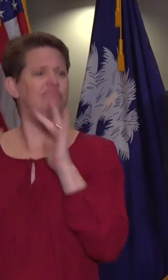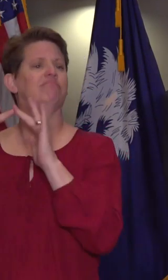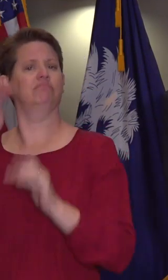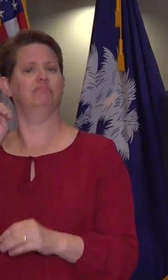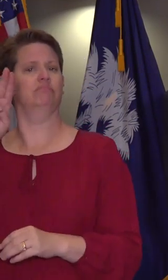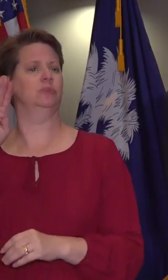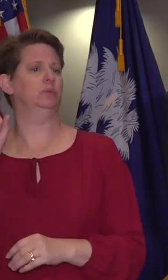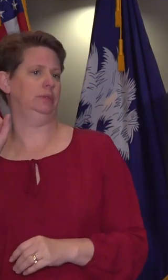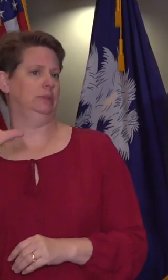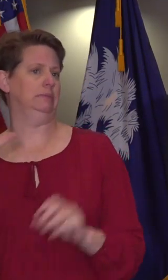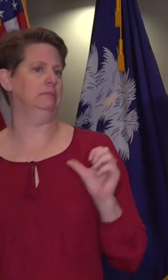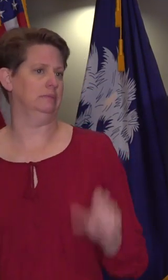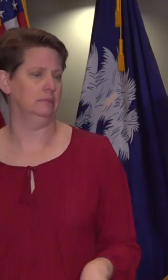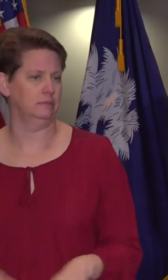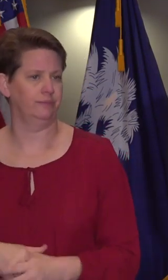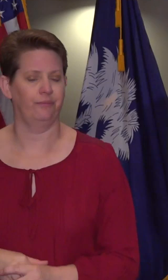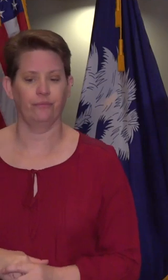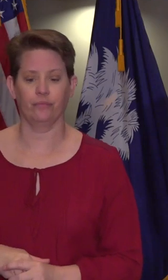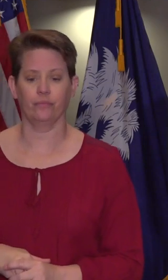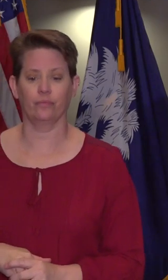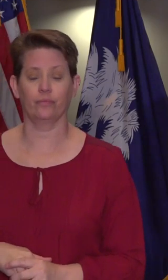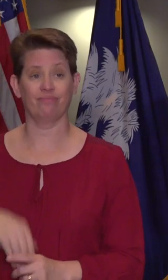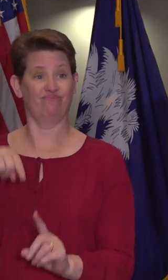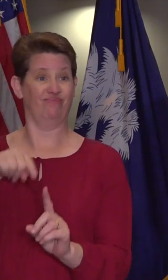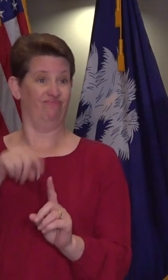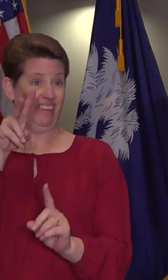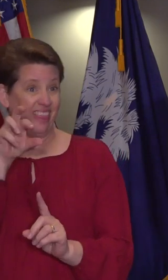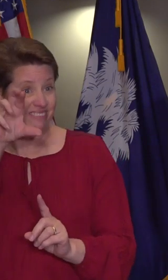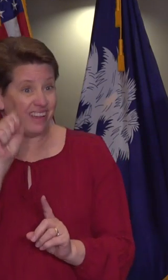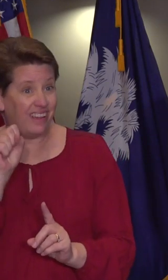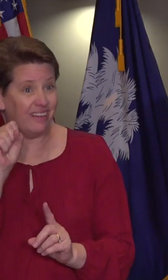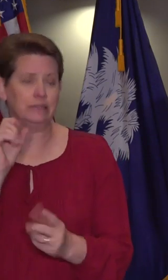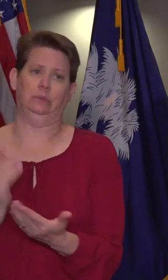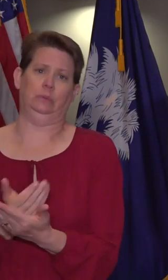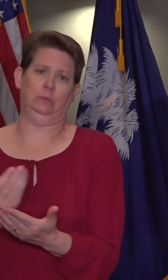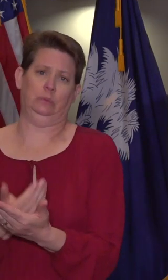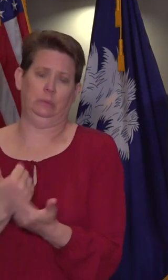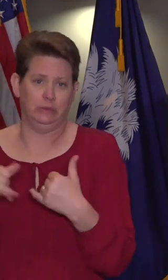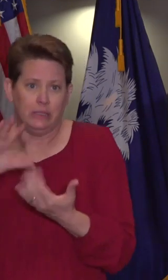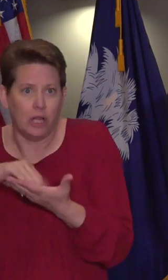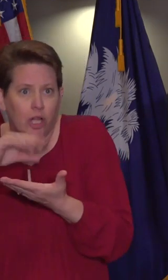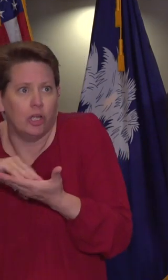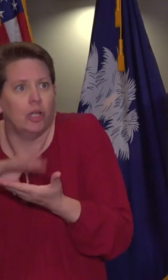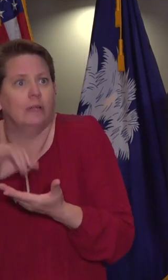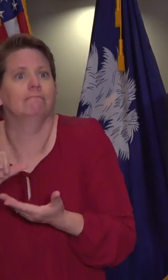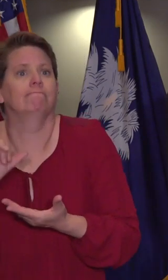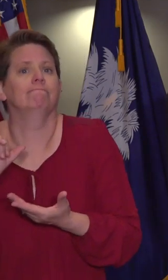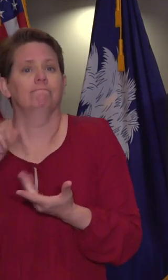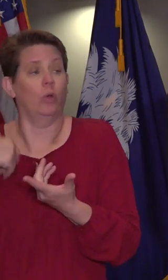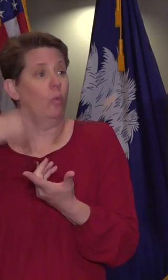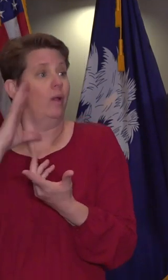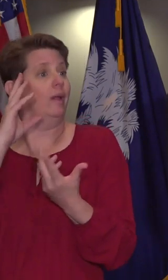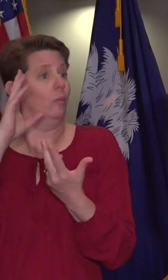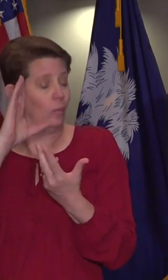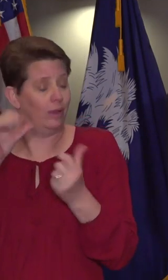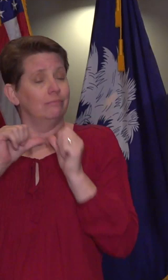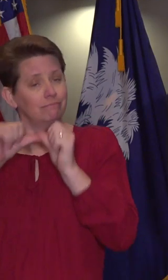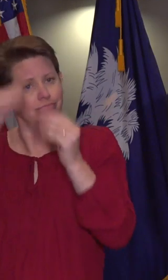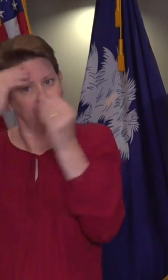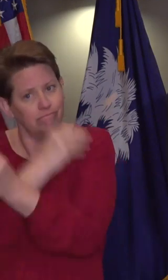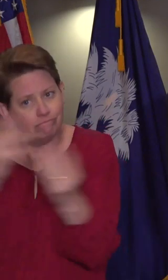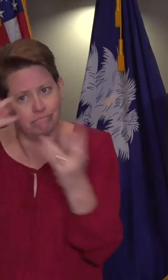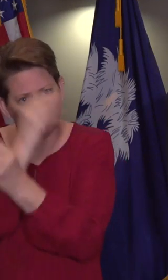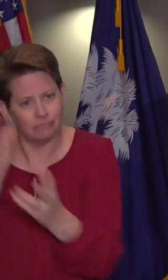screening. We're still learning about this virus, and we are committed to keeping the public informed. As we learn